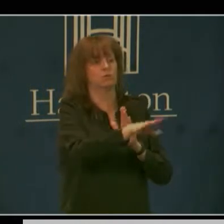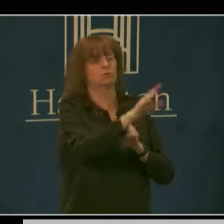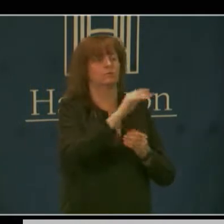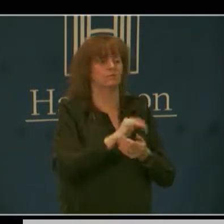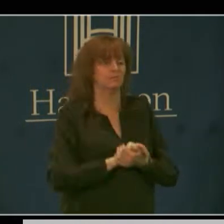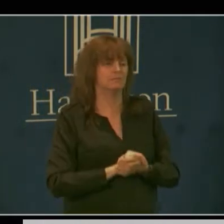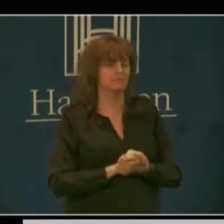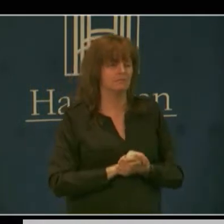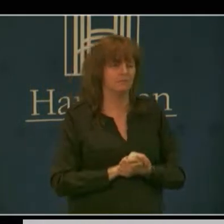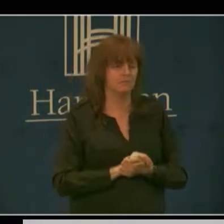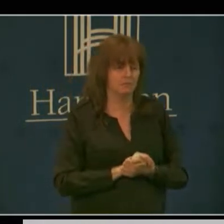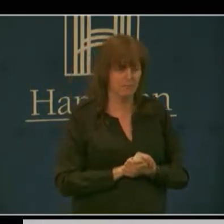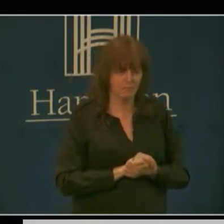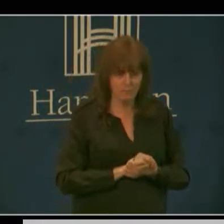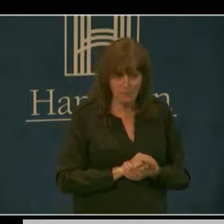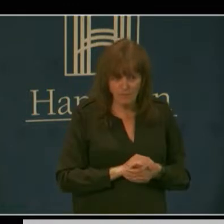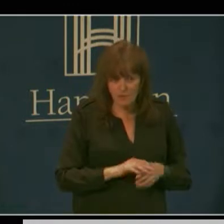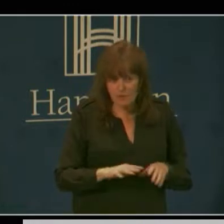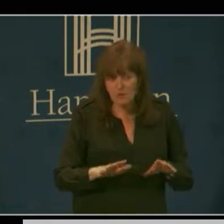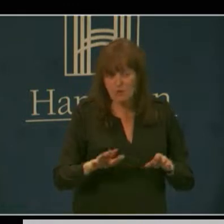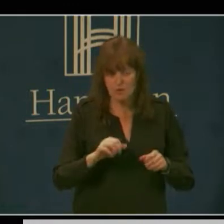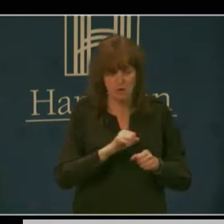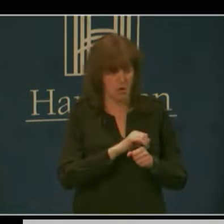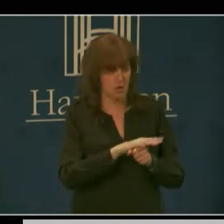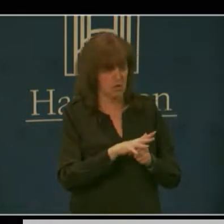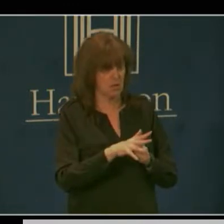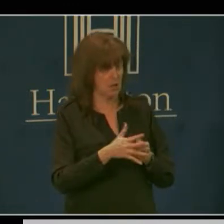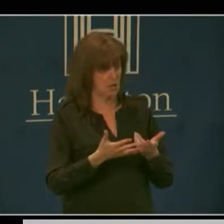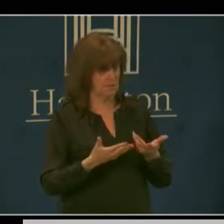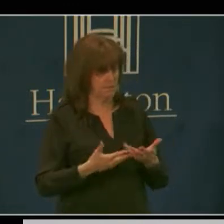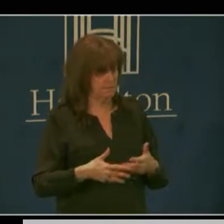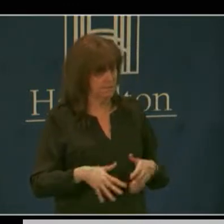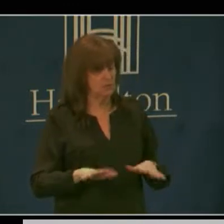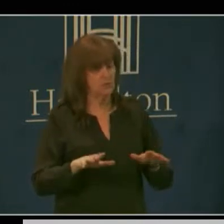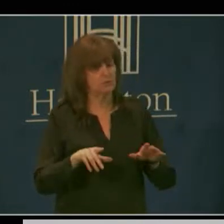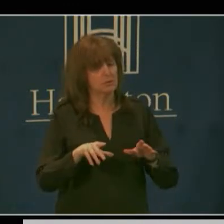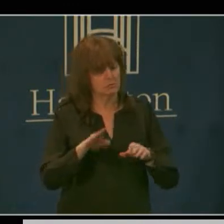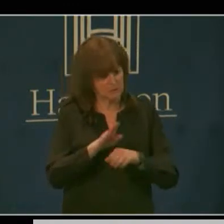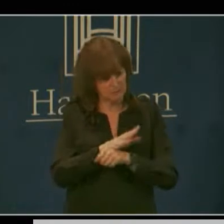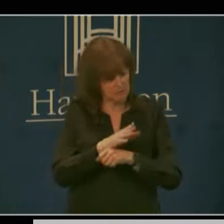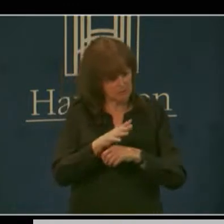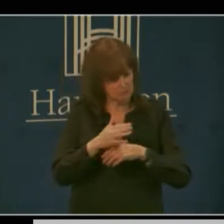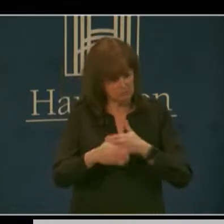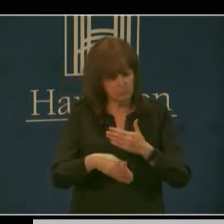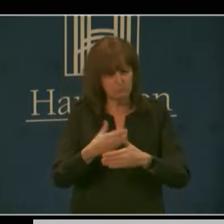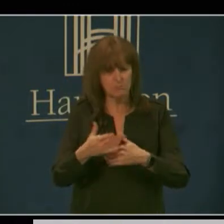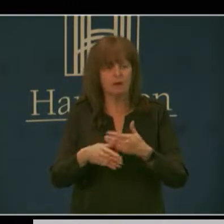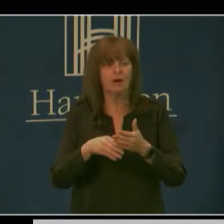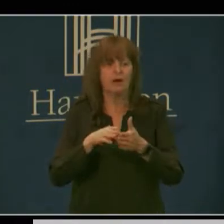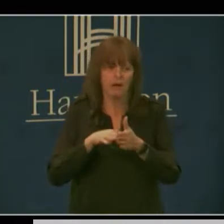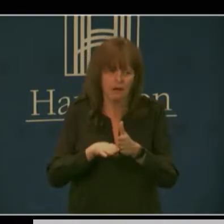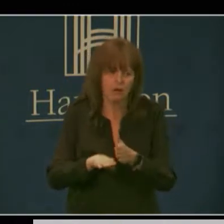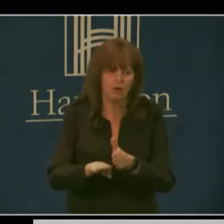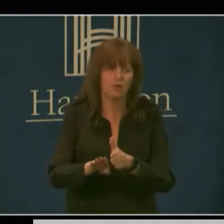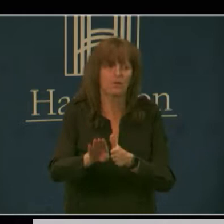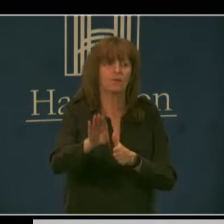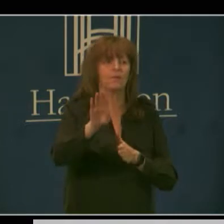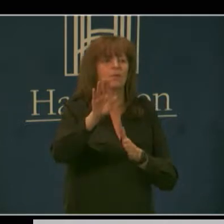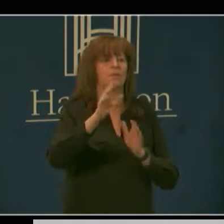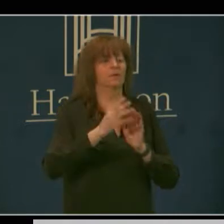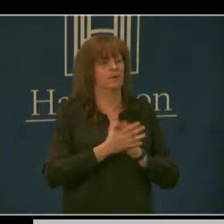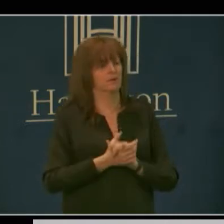to, you know, hopefully the end of this process so that the stores can open again. Having all of the shops closed at this point